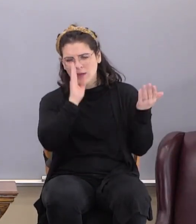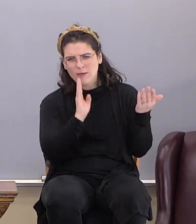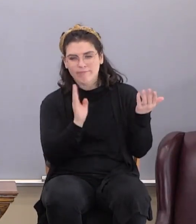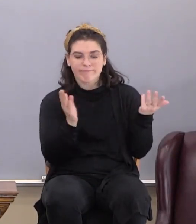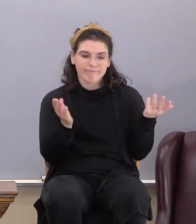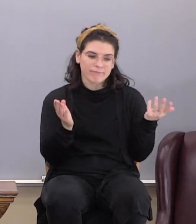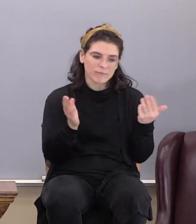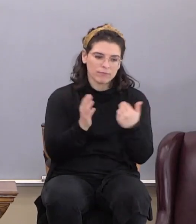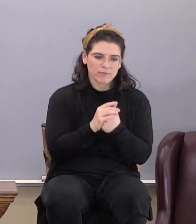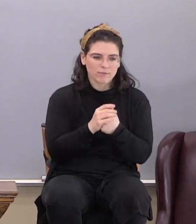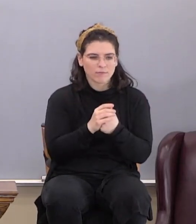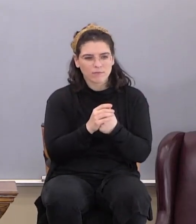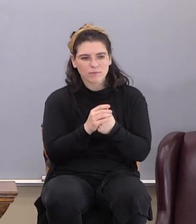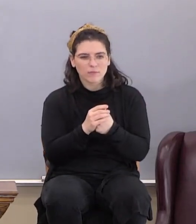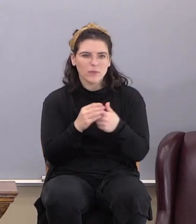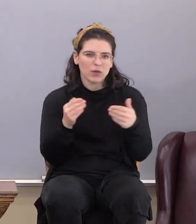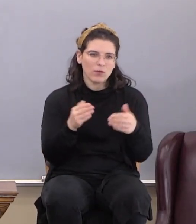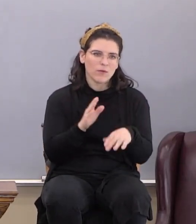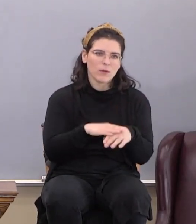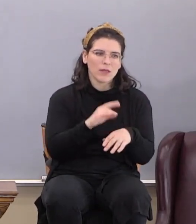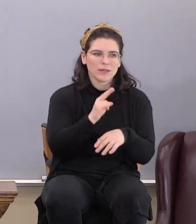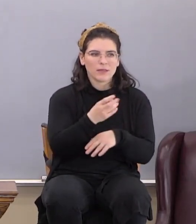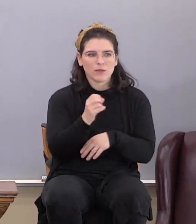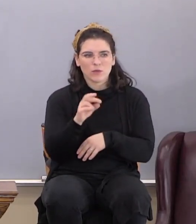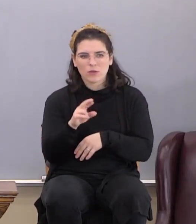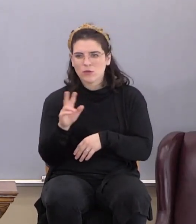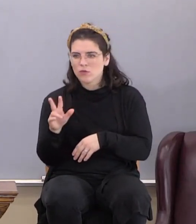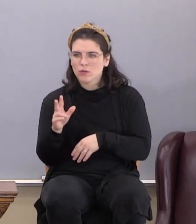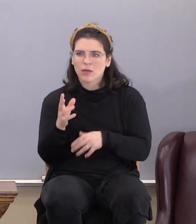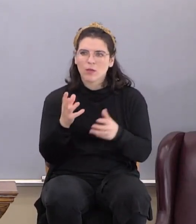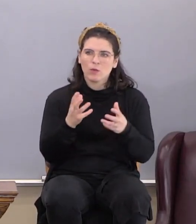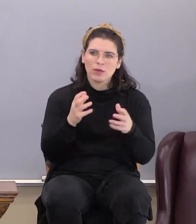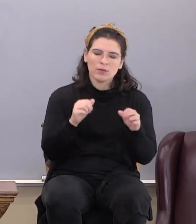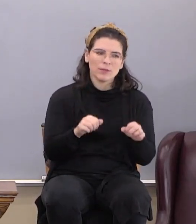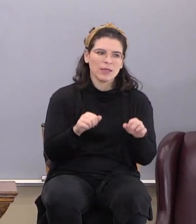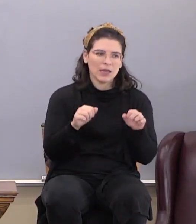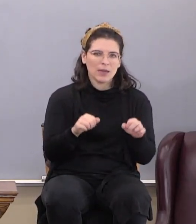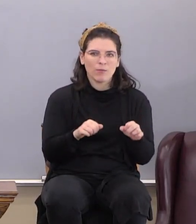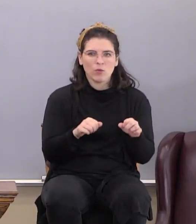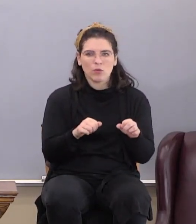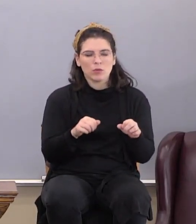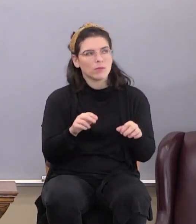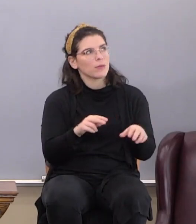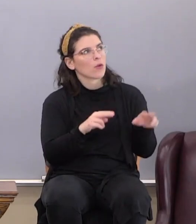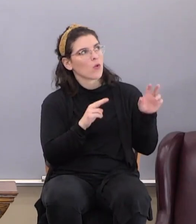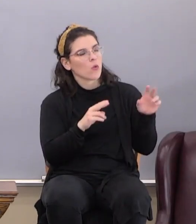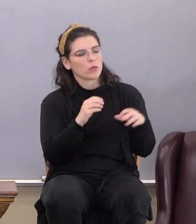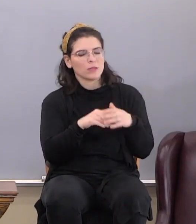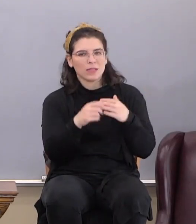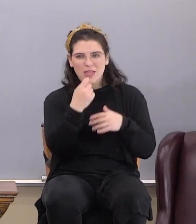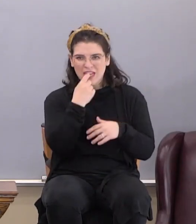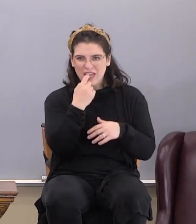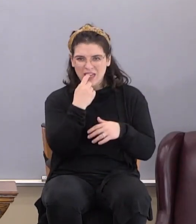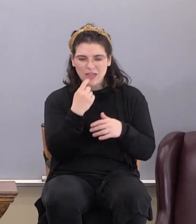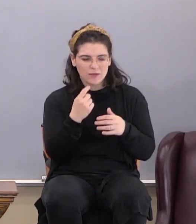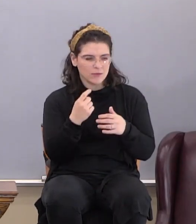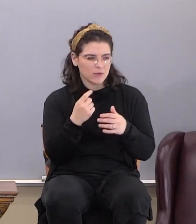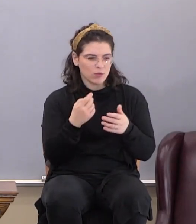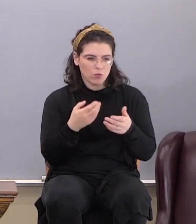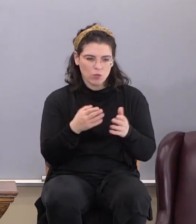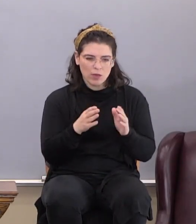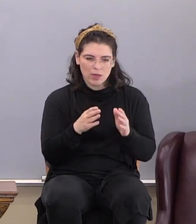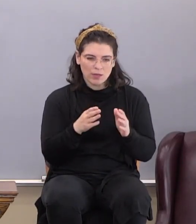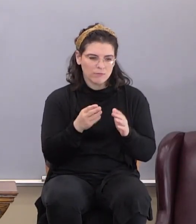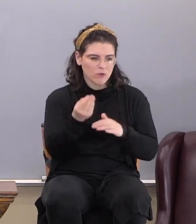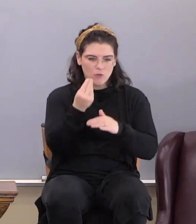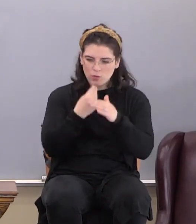Now, we're focusing in on 2 Corinthians 3. I want to be able to behold in the glass, the means of